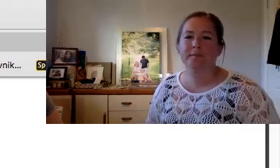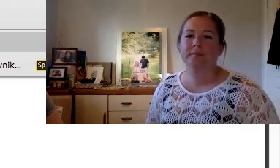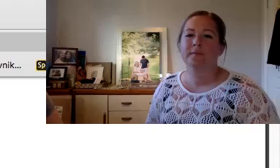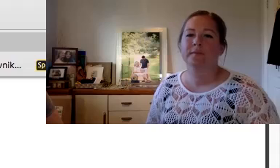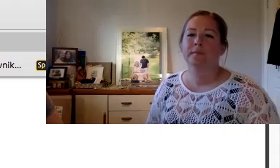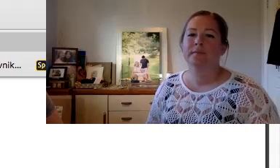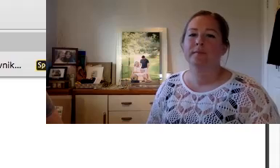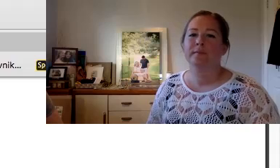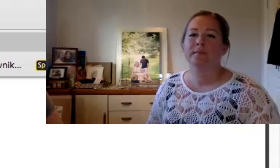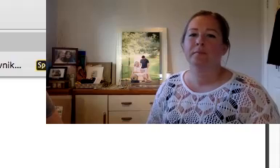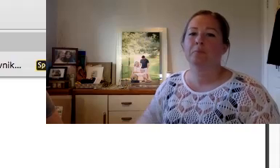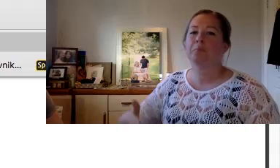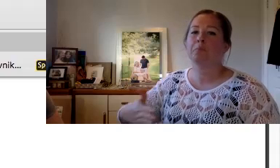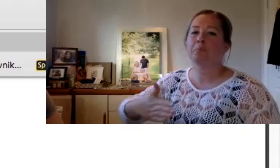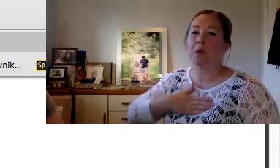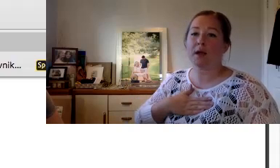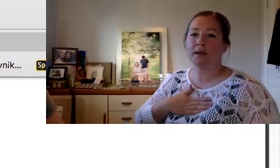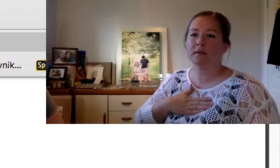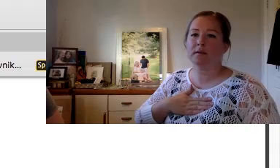No.